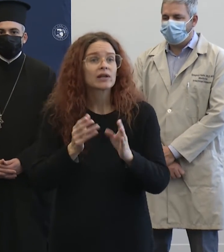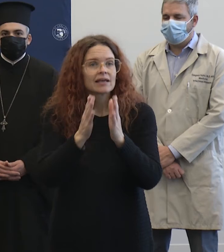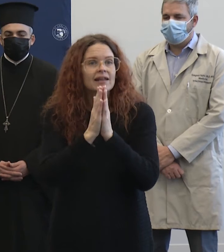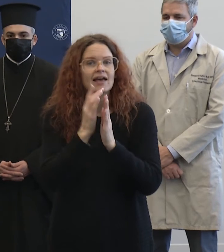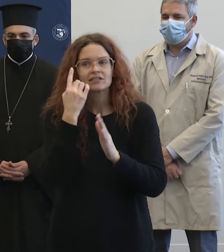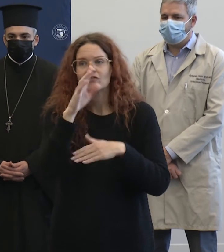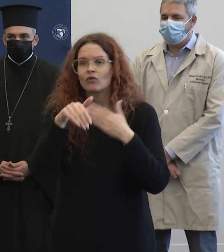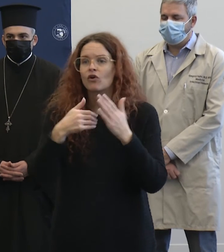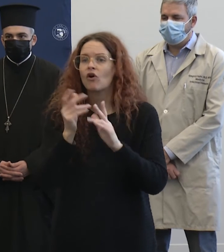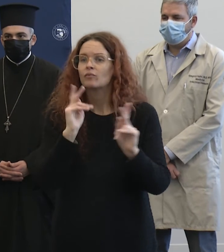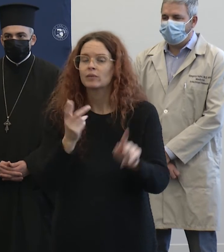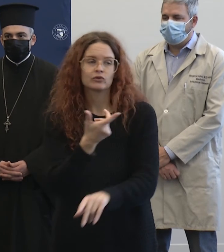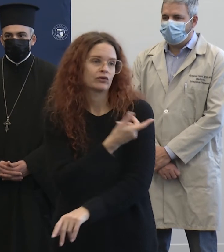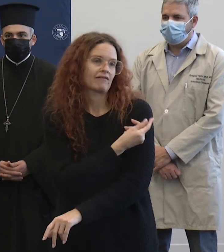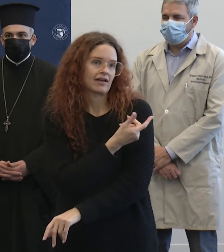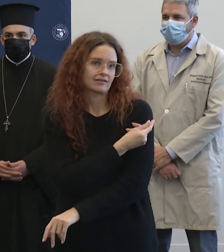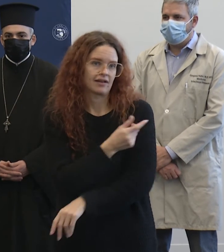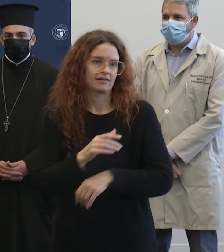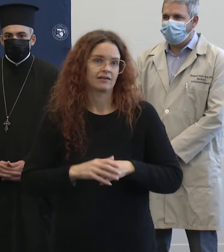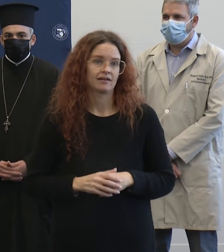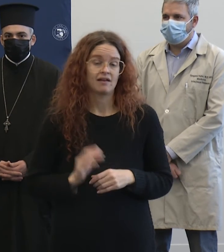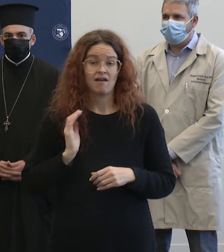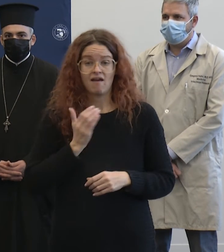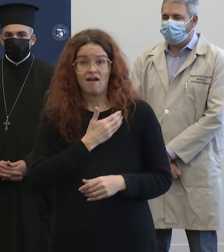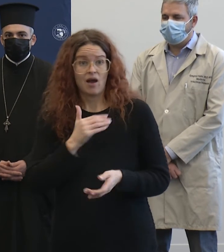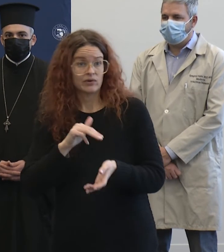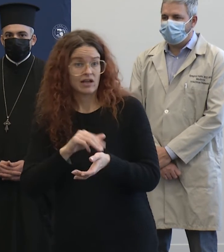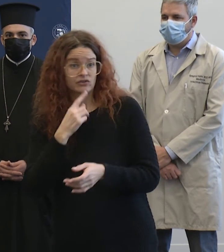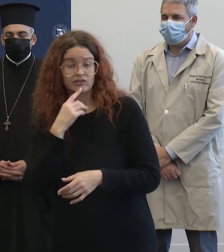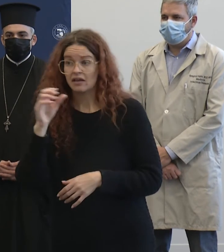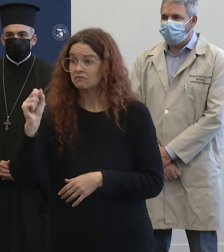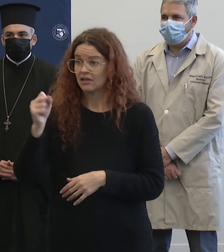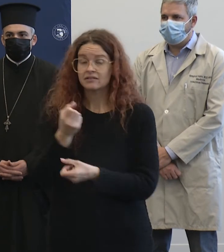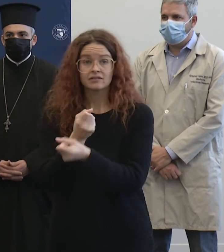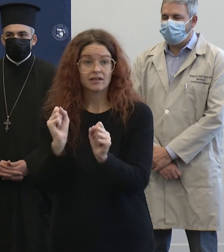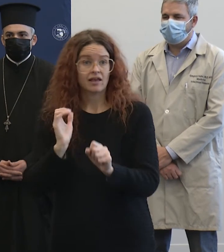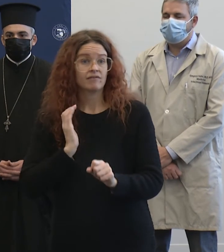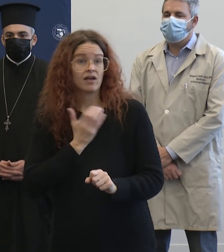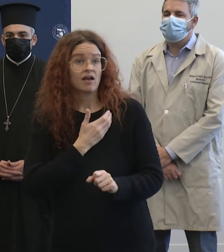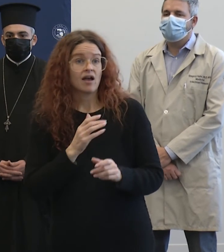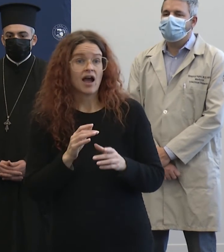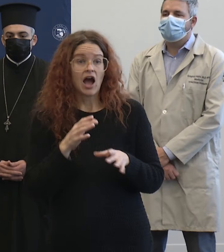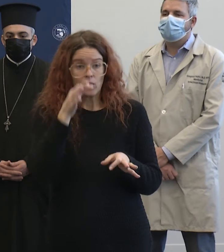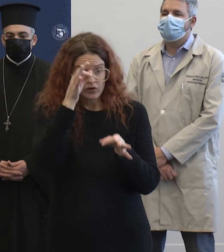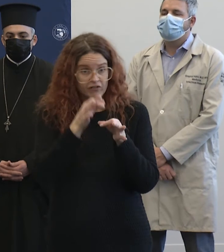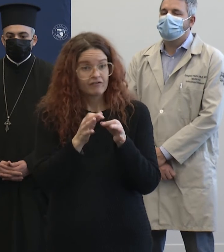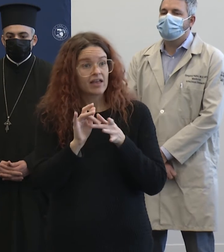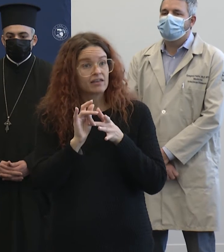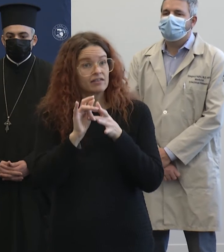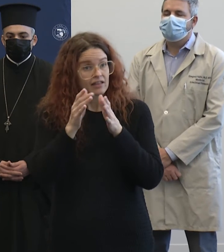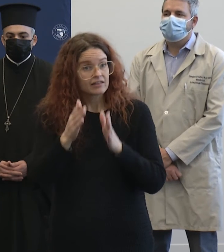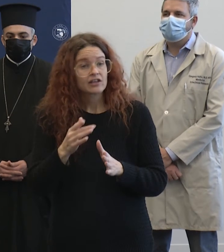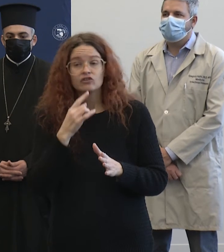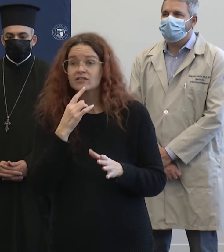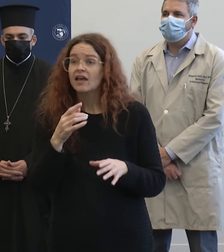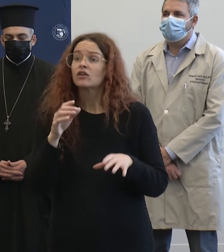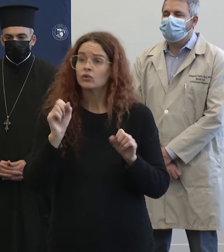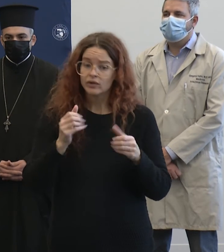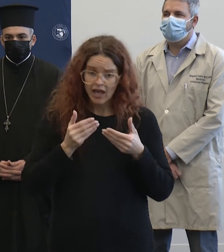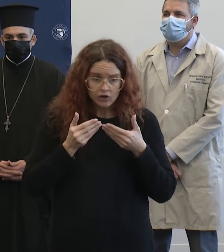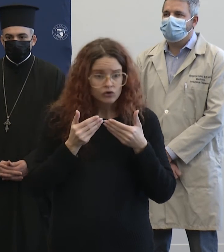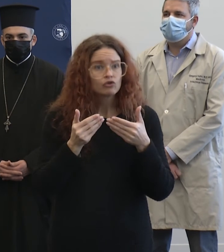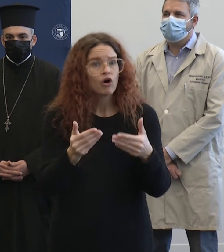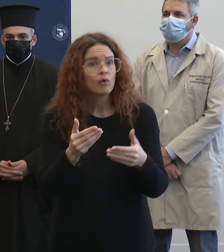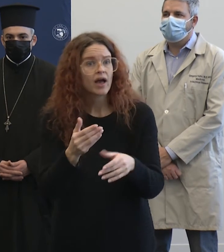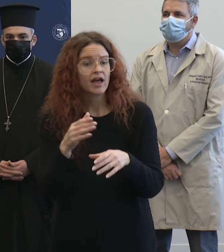our community get vaccinated. Our doctors say that it is safe. Our faith leaders say that it's an action that you can do completely